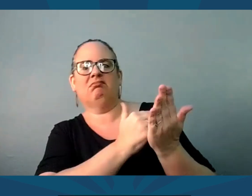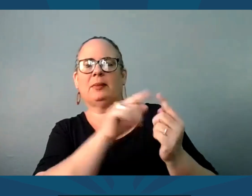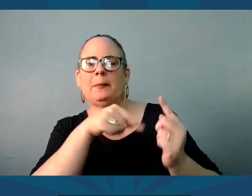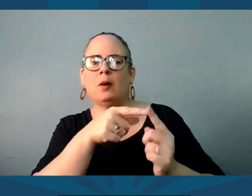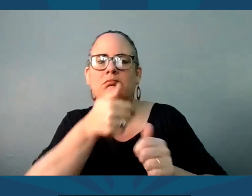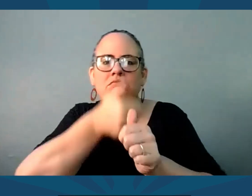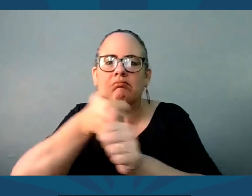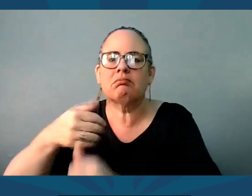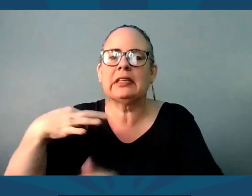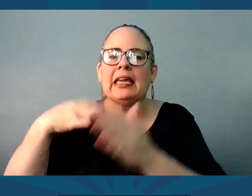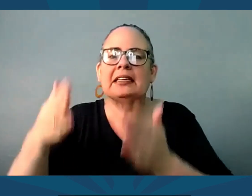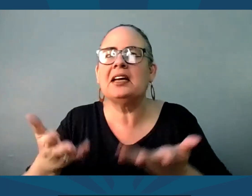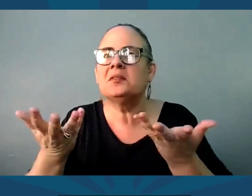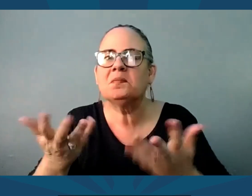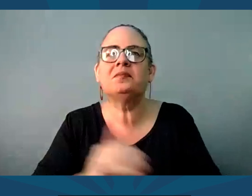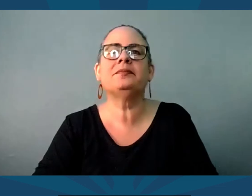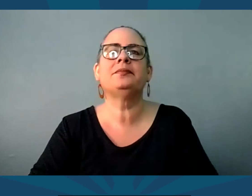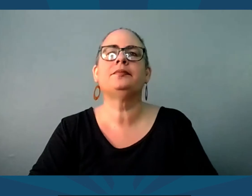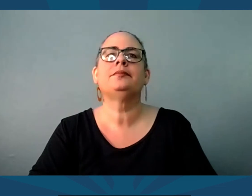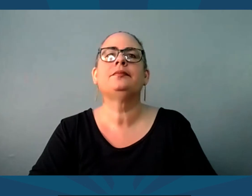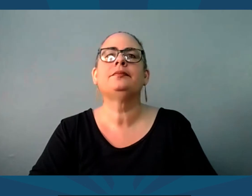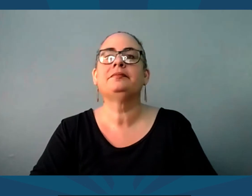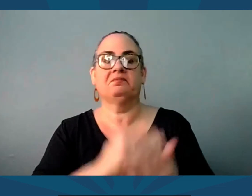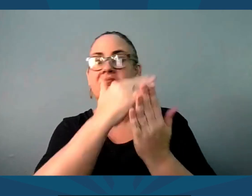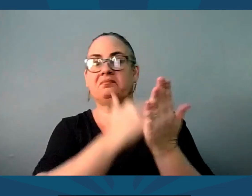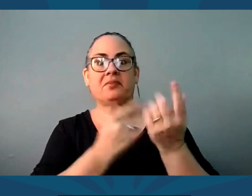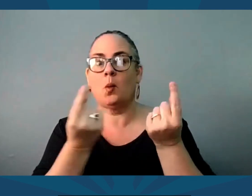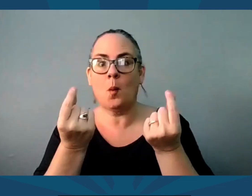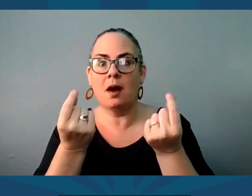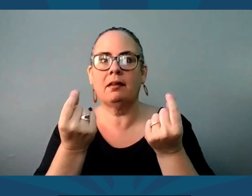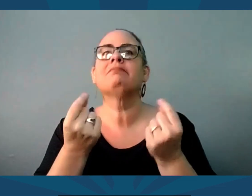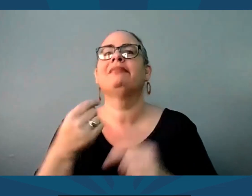What information is listed about the candidates?